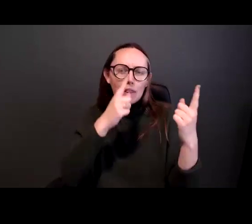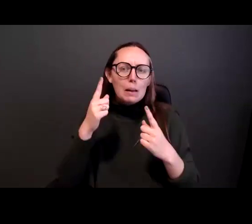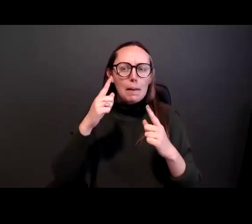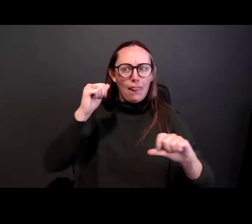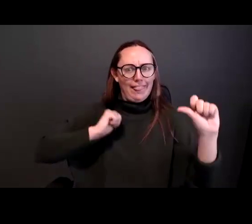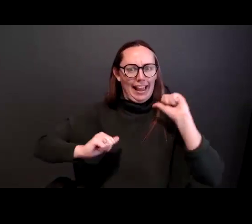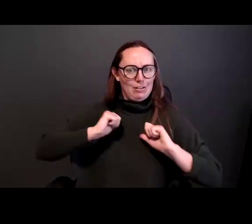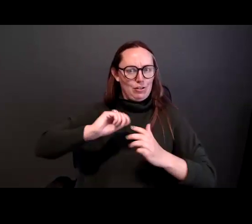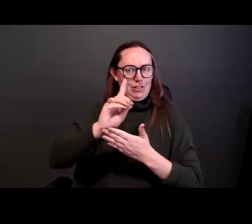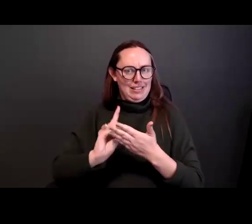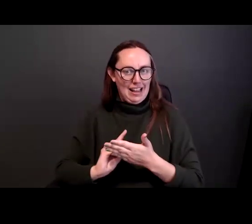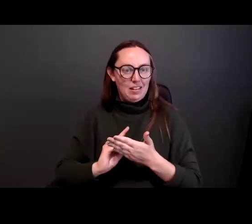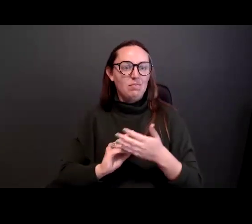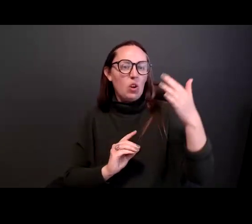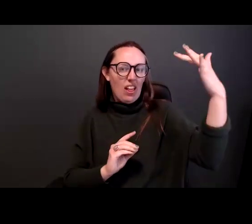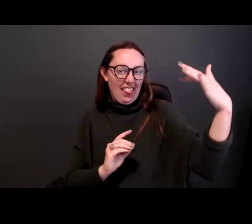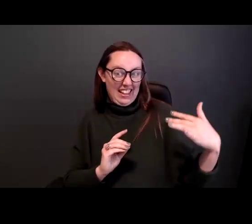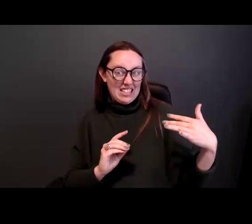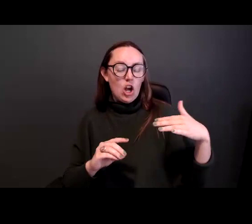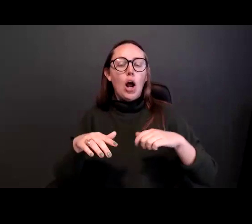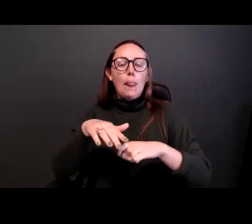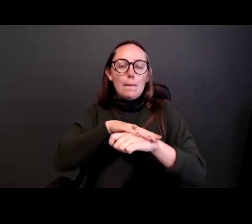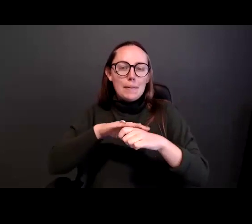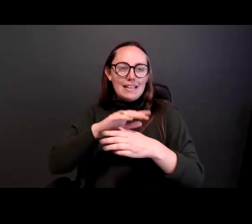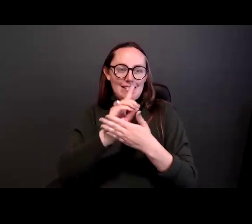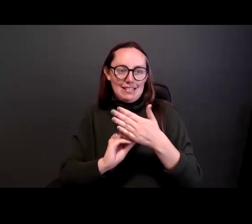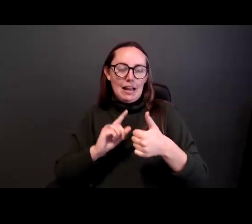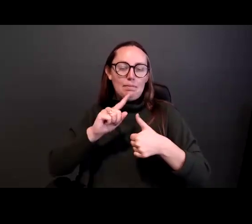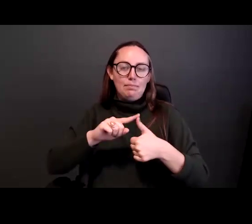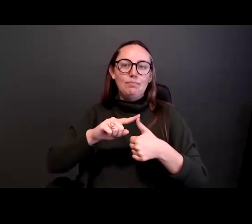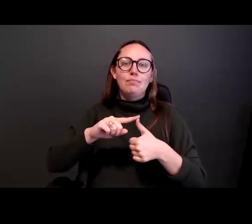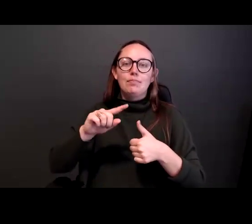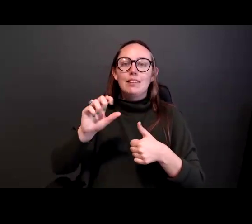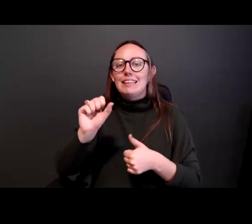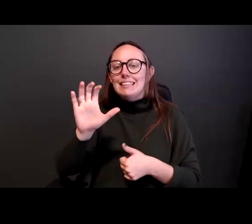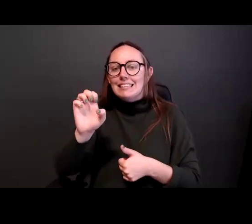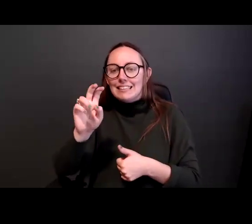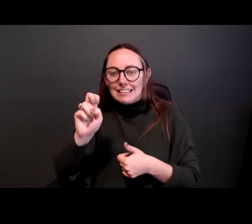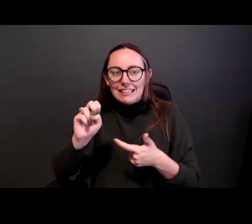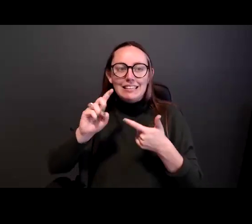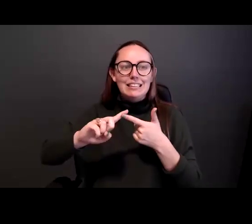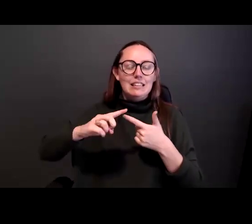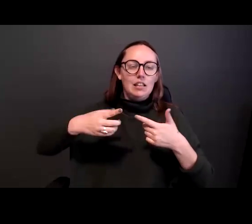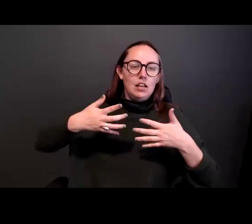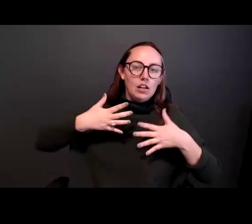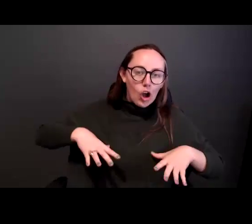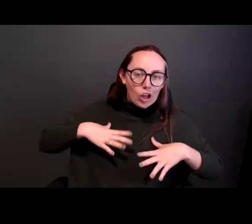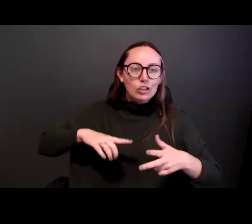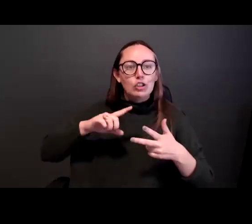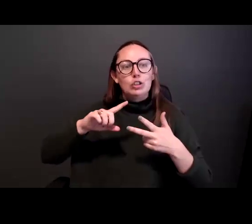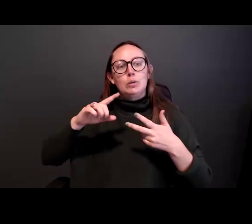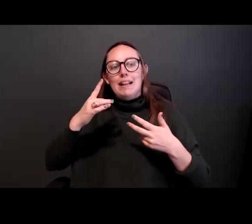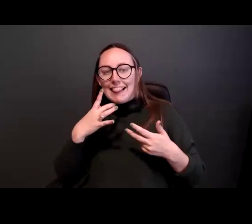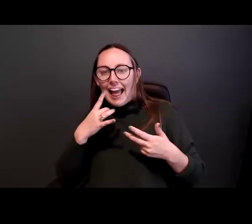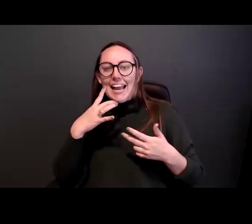basic theatrical design areas: scenic design, lighting design, costume, hair and makeup, props, and sometimes